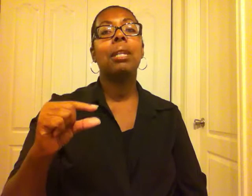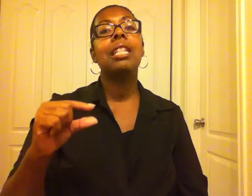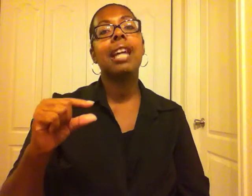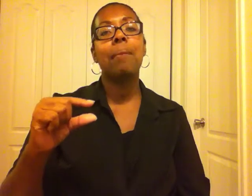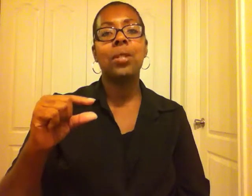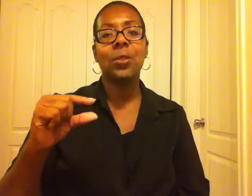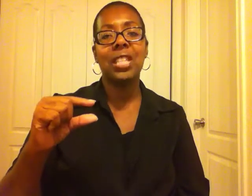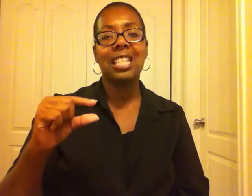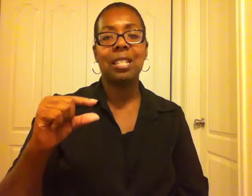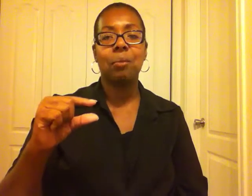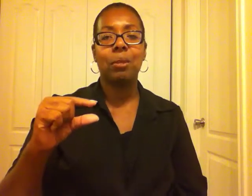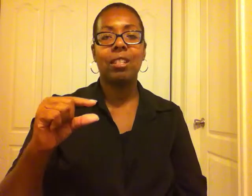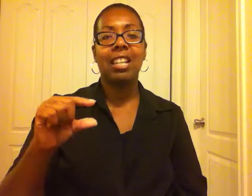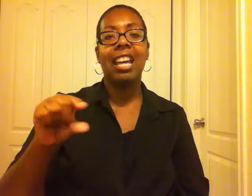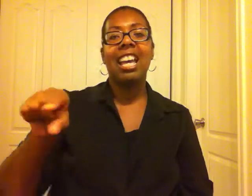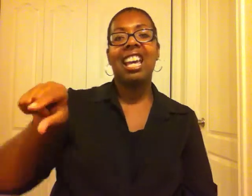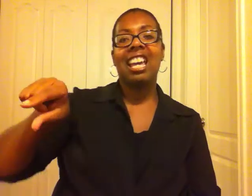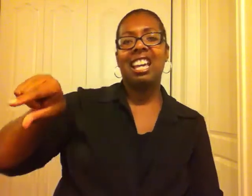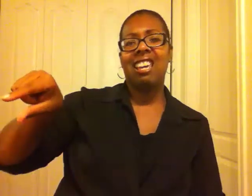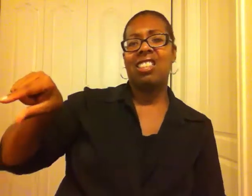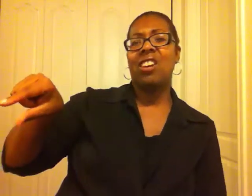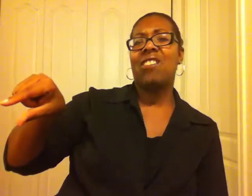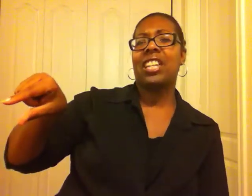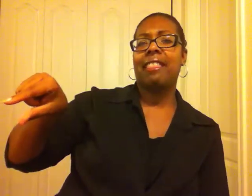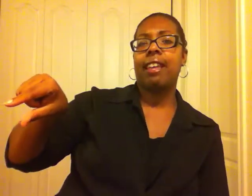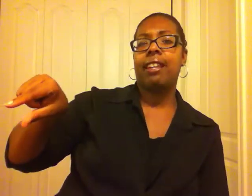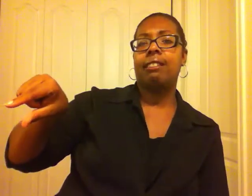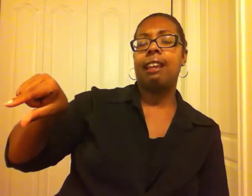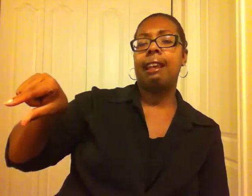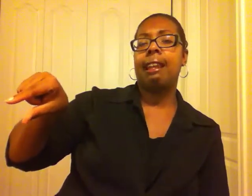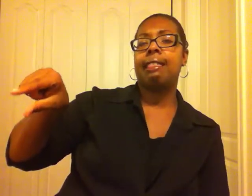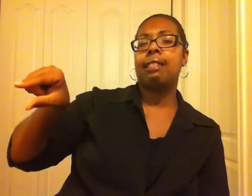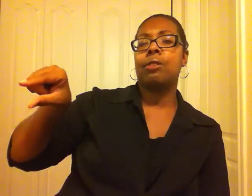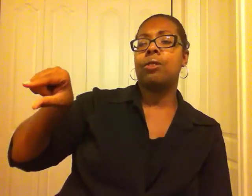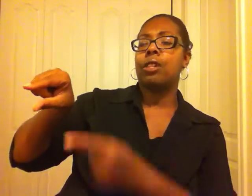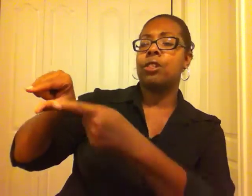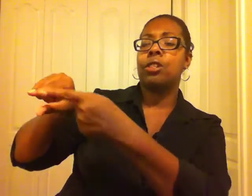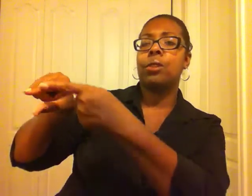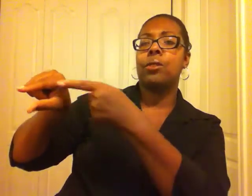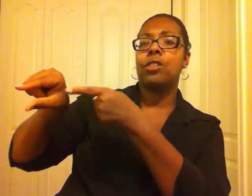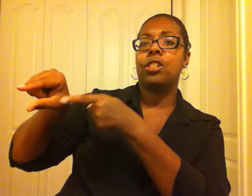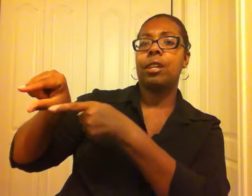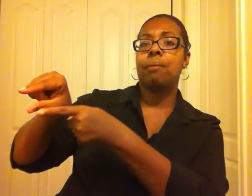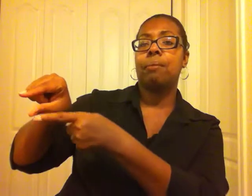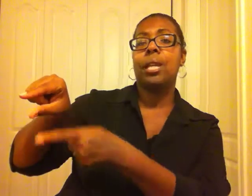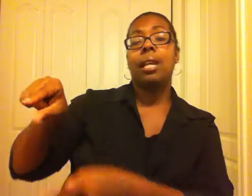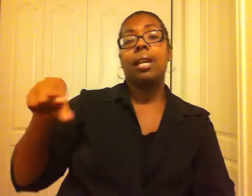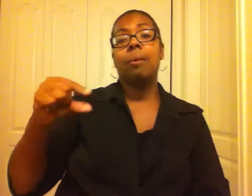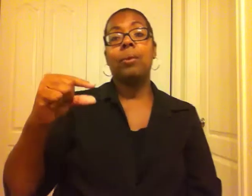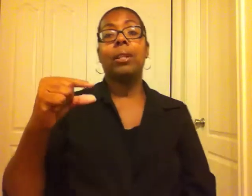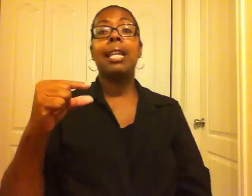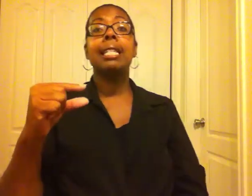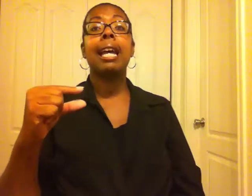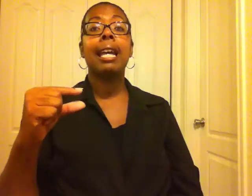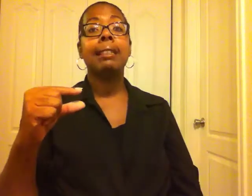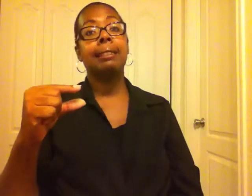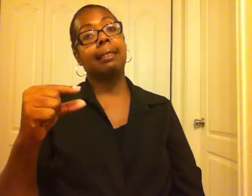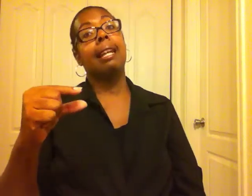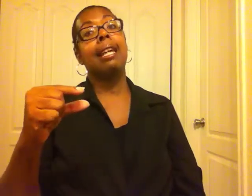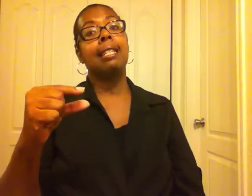many times you'll see this in a book, and they'll have it like that. And I think they're trying to show you the shape. But when I sign, I say